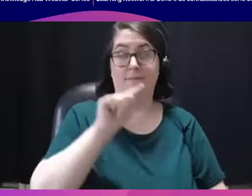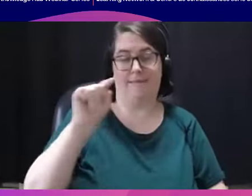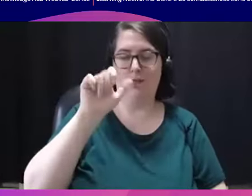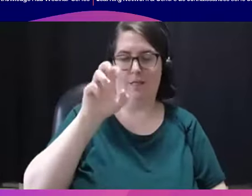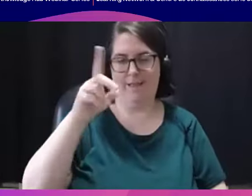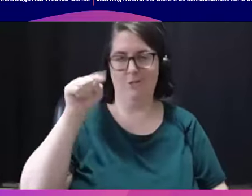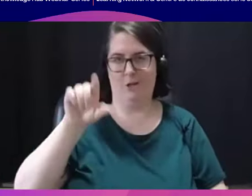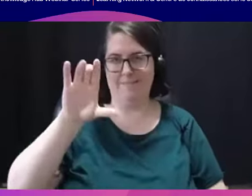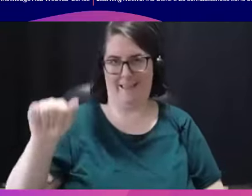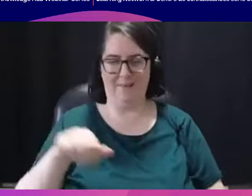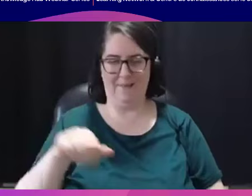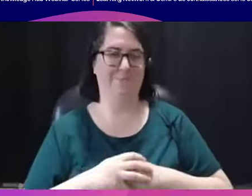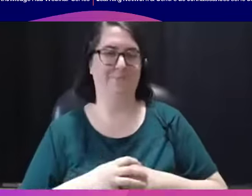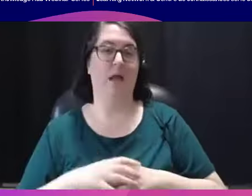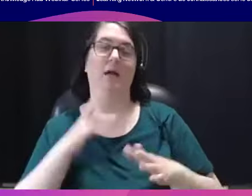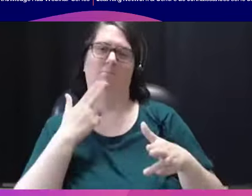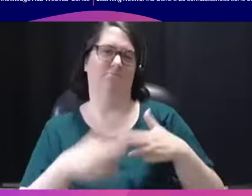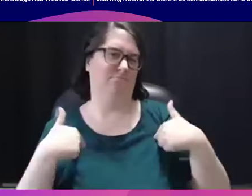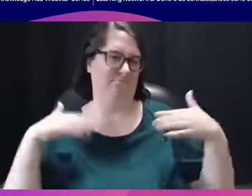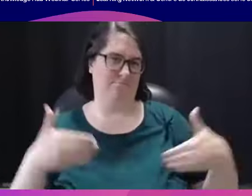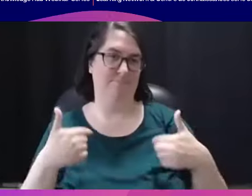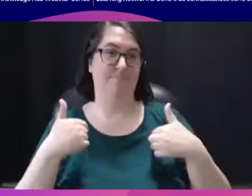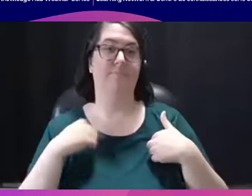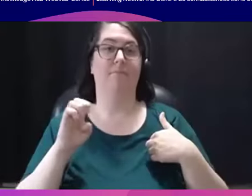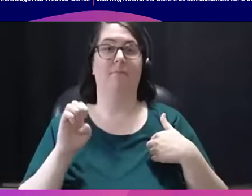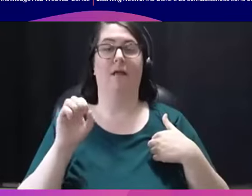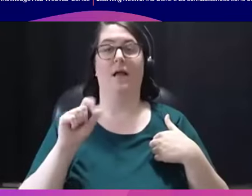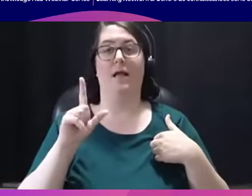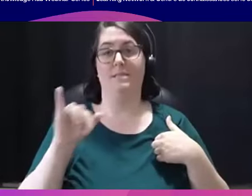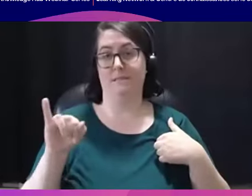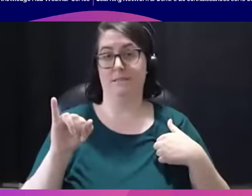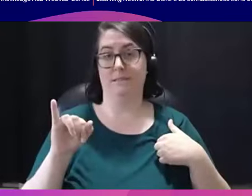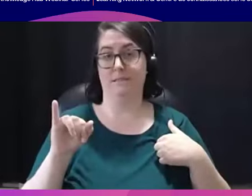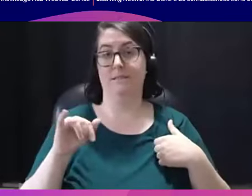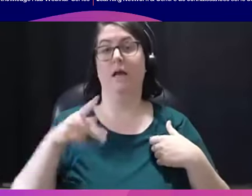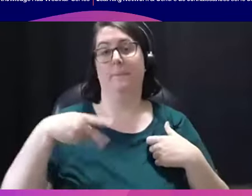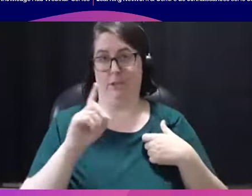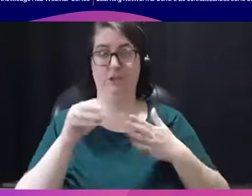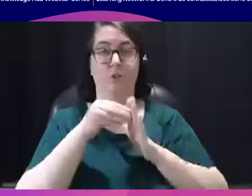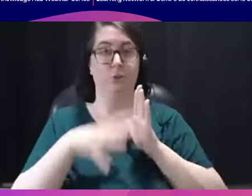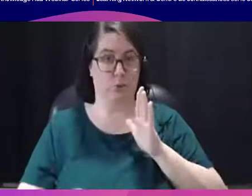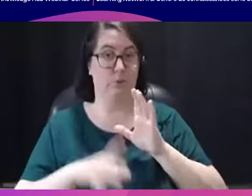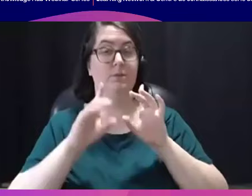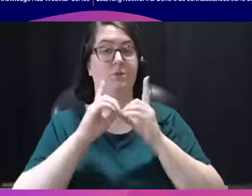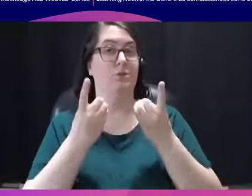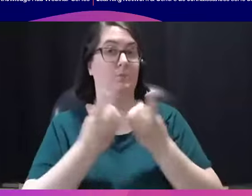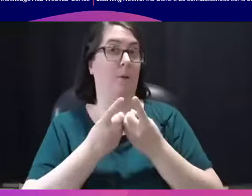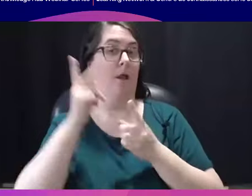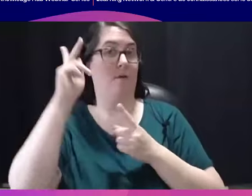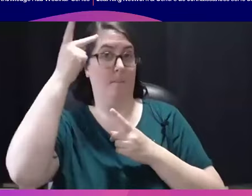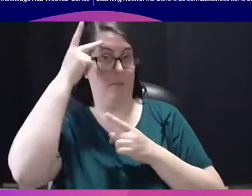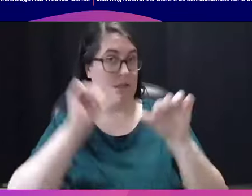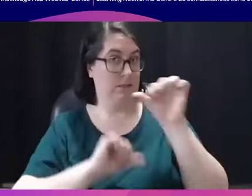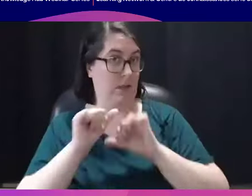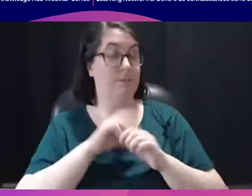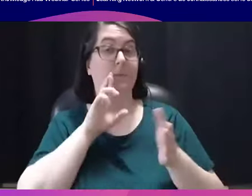To quickly introduce myself, my name is Esli, and I'm currently a PhD student at McGill University in the Department of Political Science.